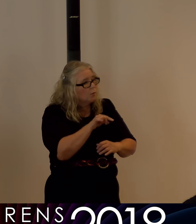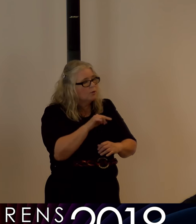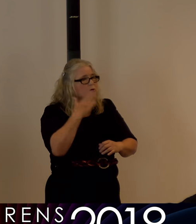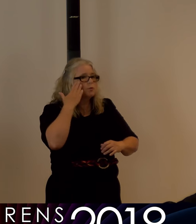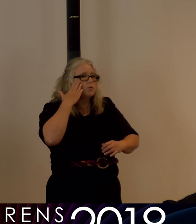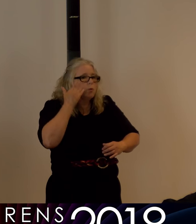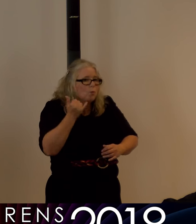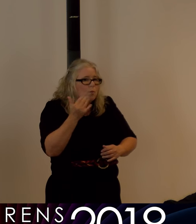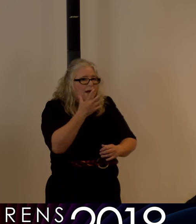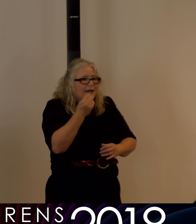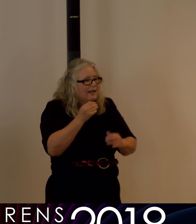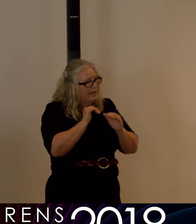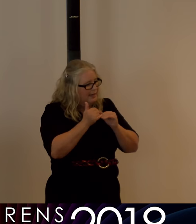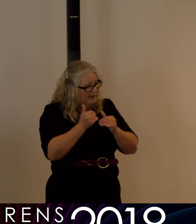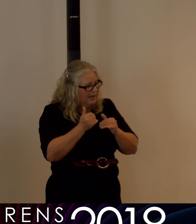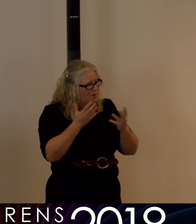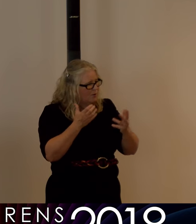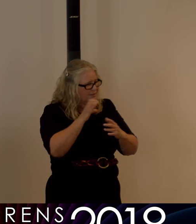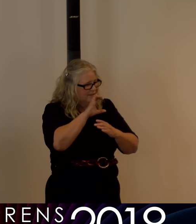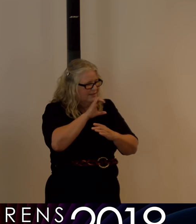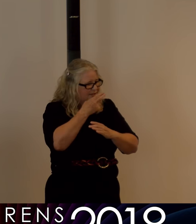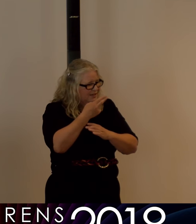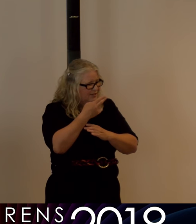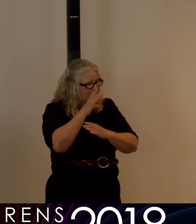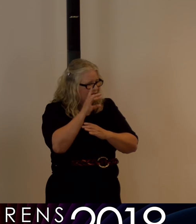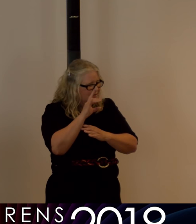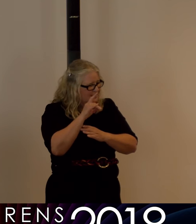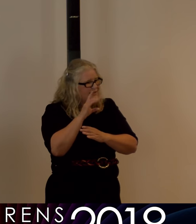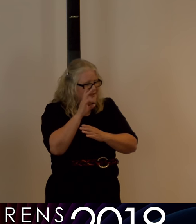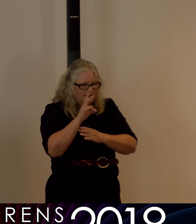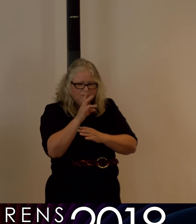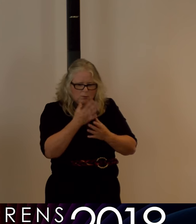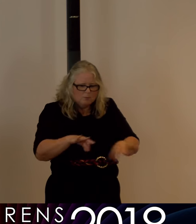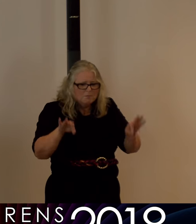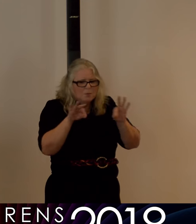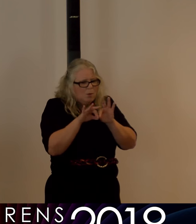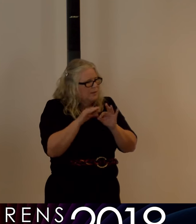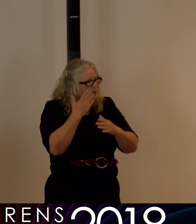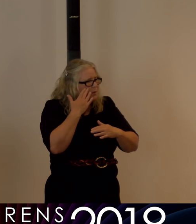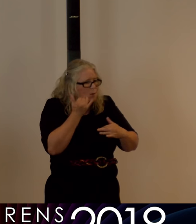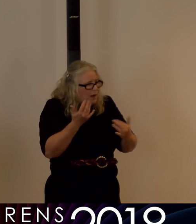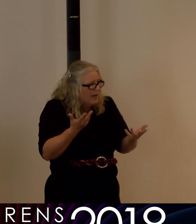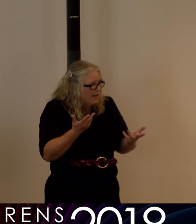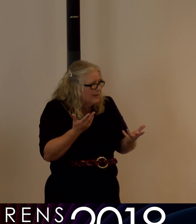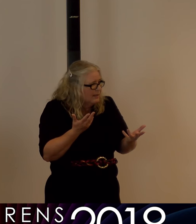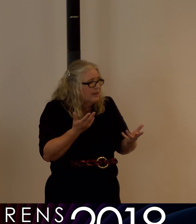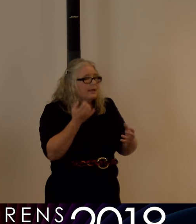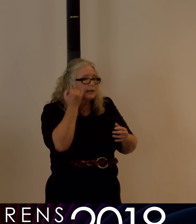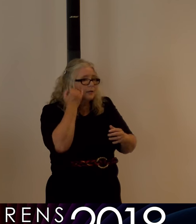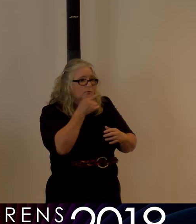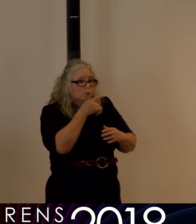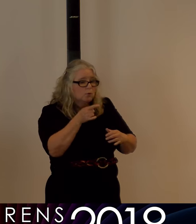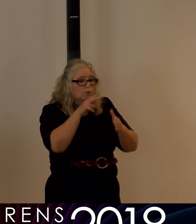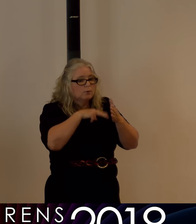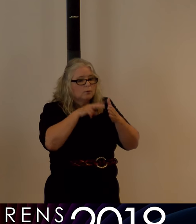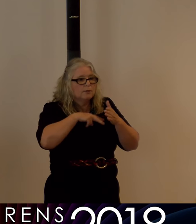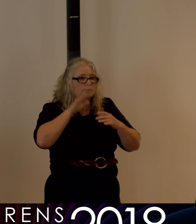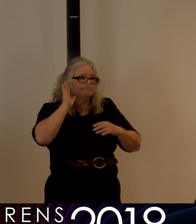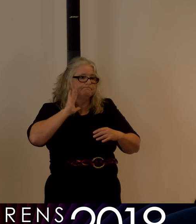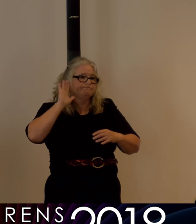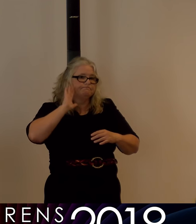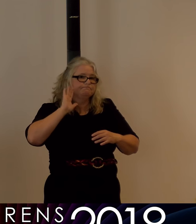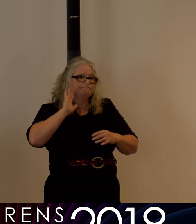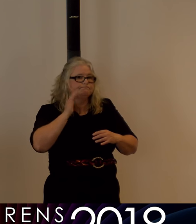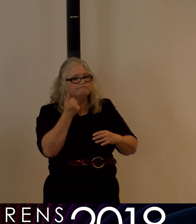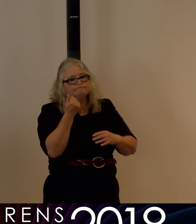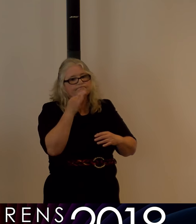how is CHD7 so important? Now, if you were to read the medical literature about CHARGE syndrome back in the